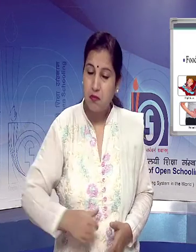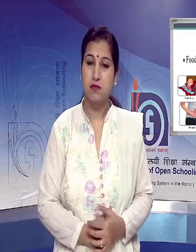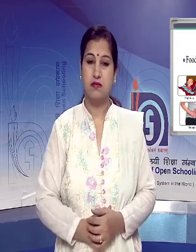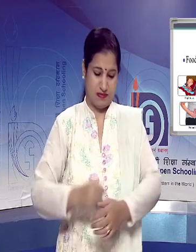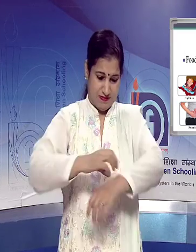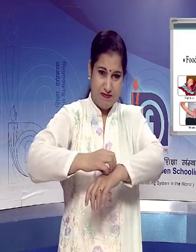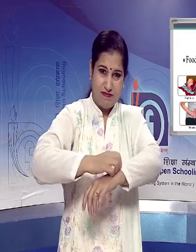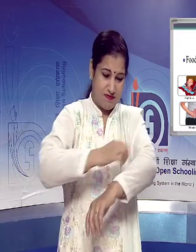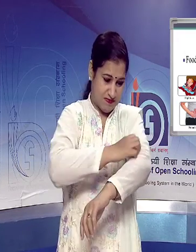rashes.